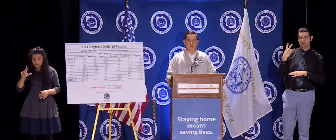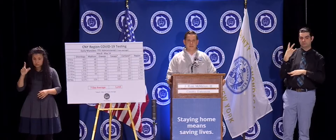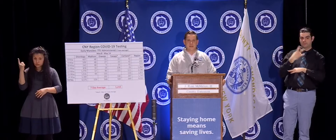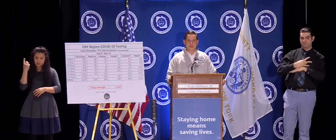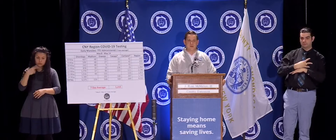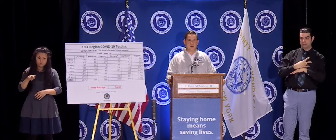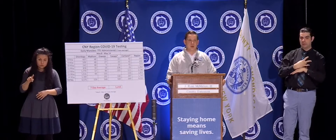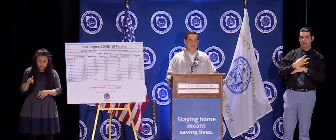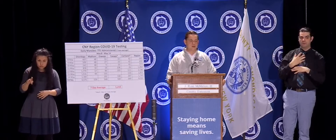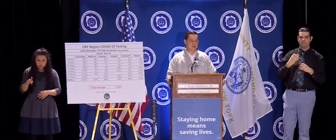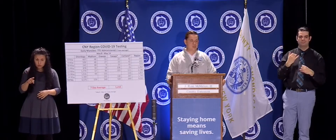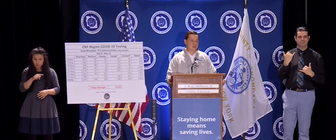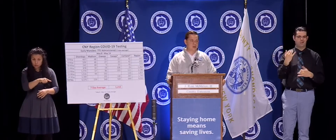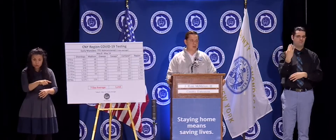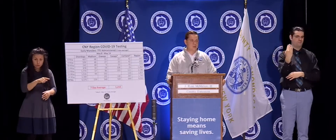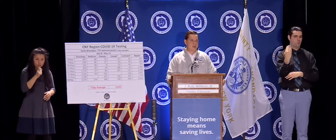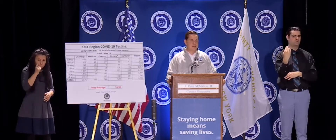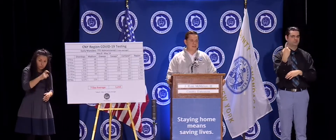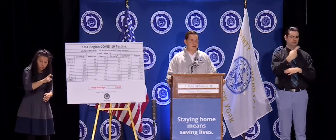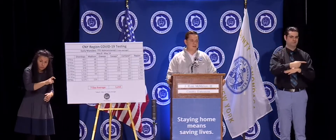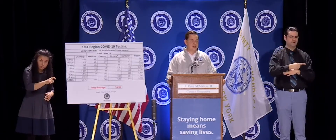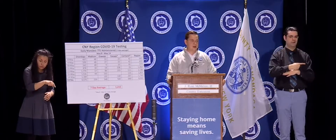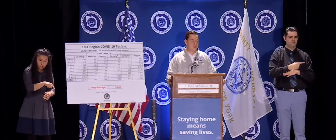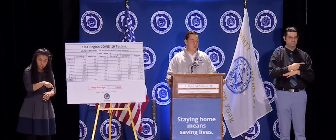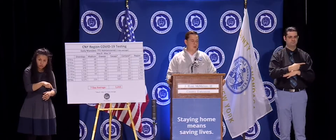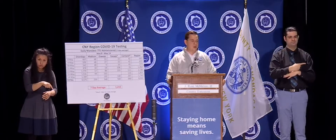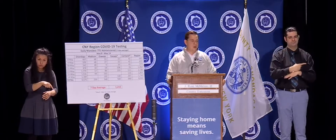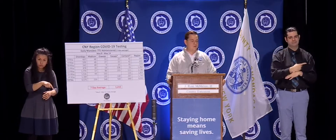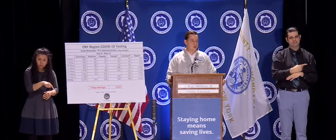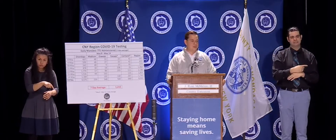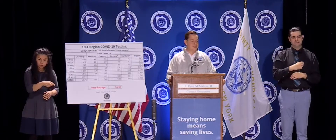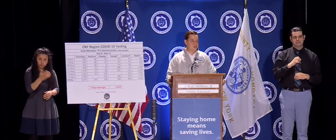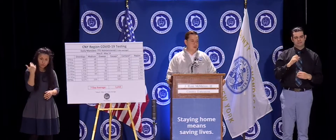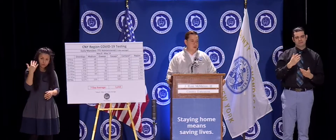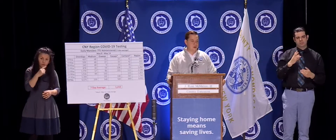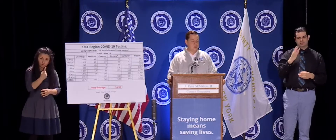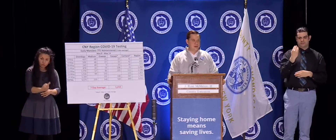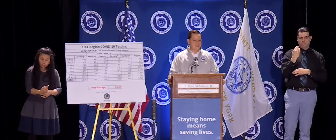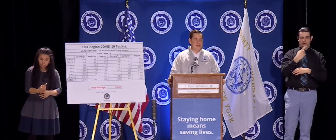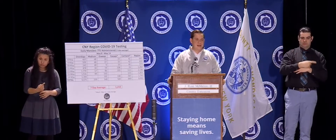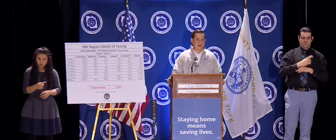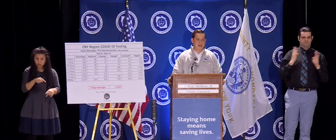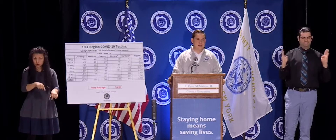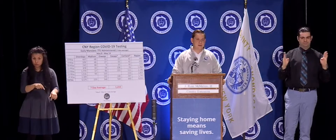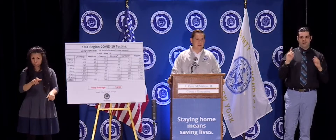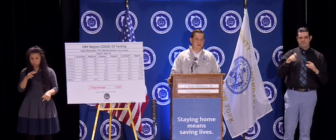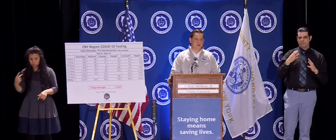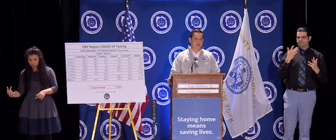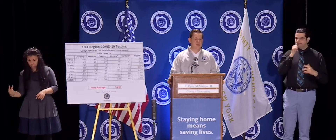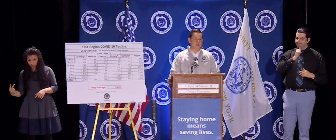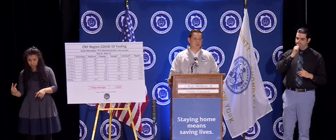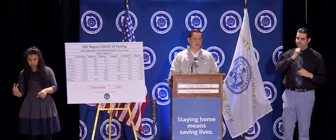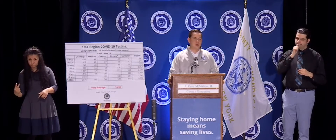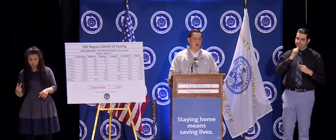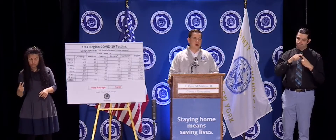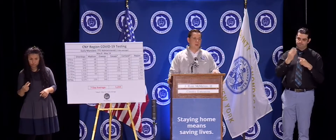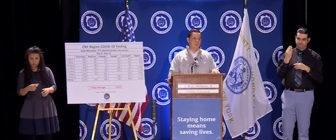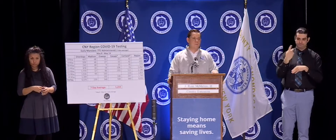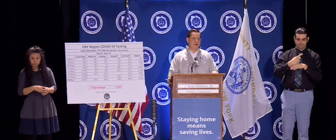that. 14 days for isolation, best case scenario if you're a senior. 10 days